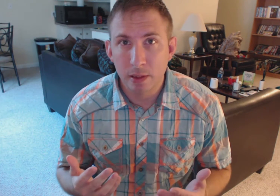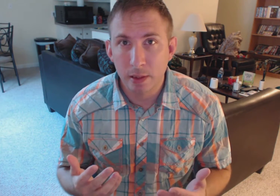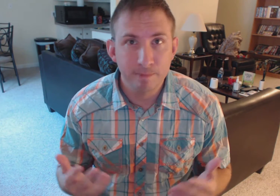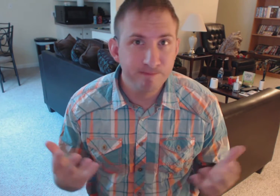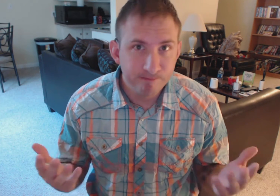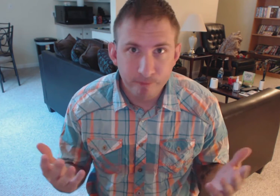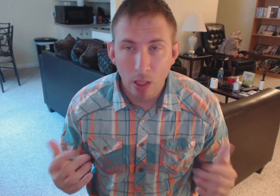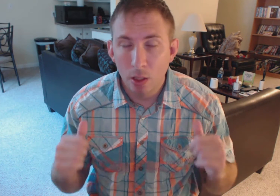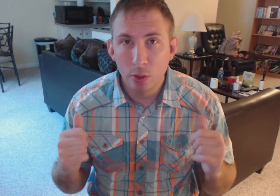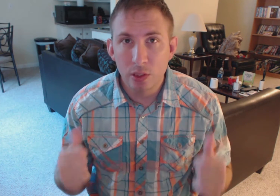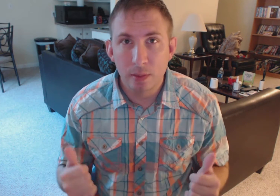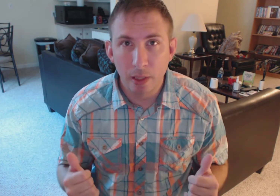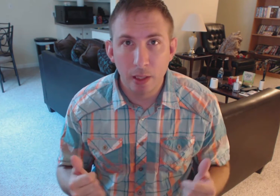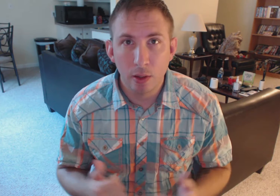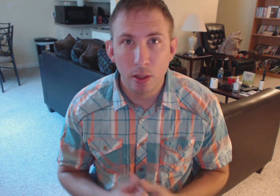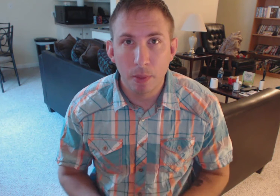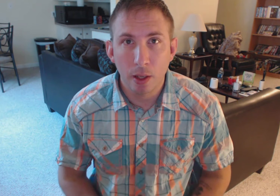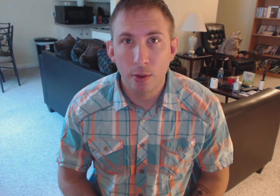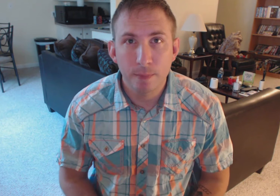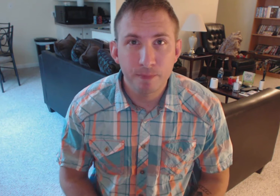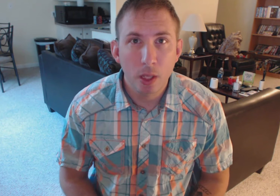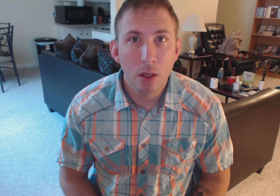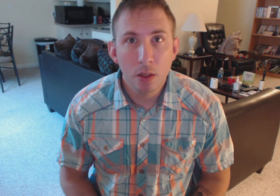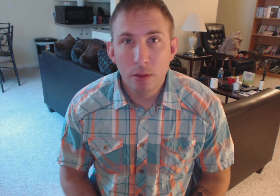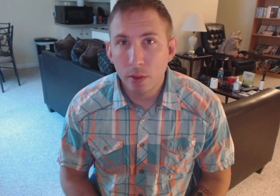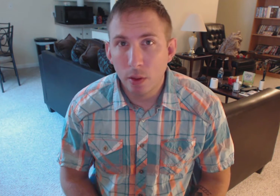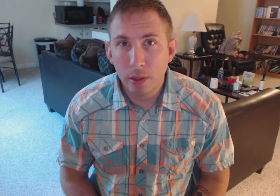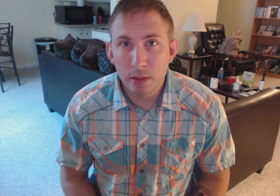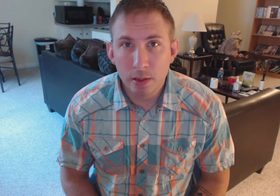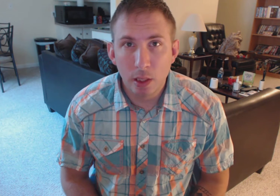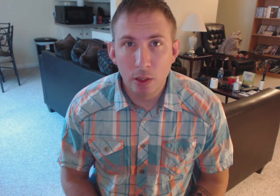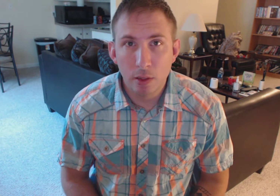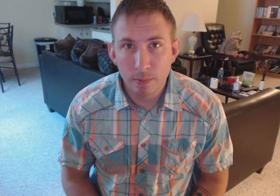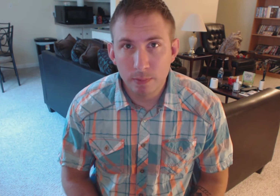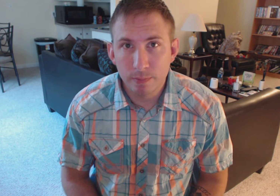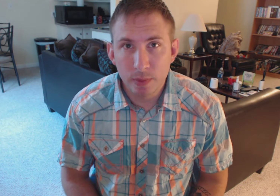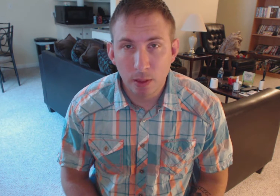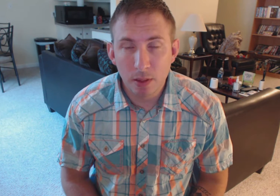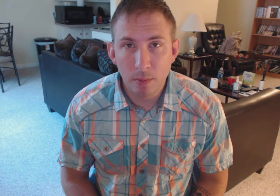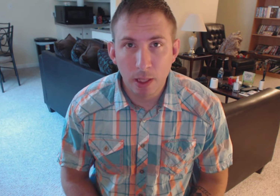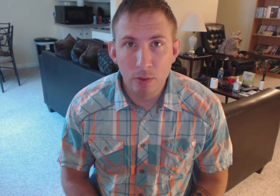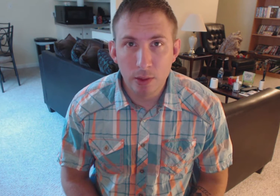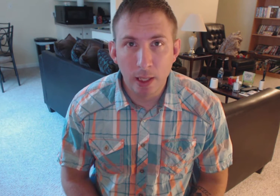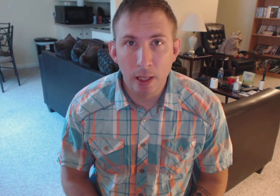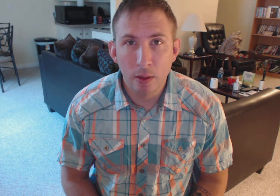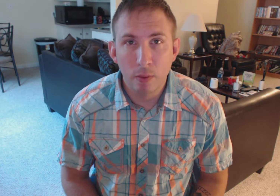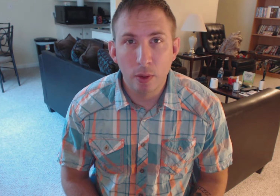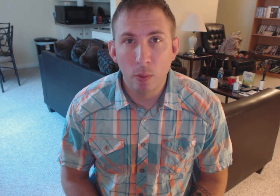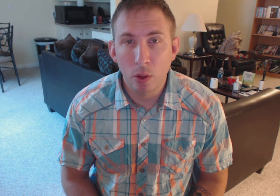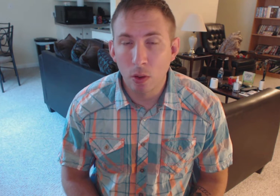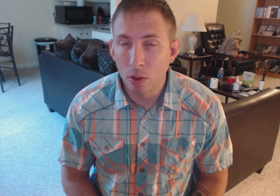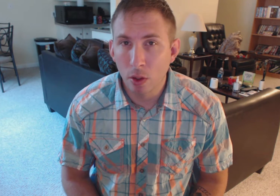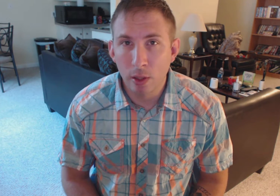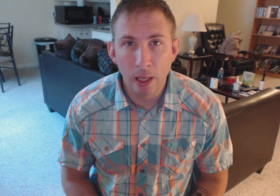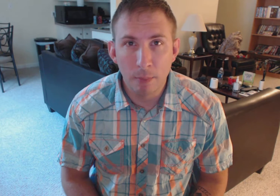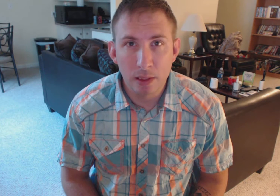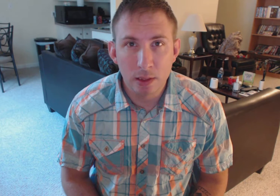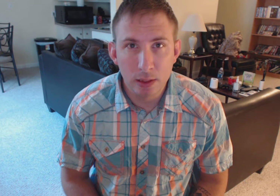basically losing my hearing impaired. So I'd like to tell you something about today that we're going to learn